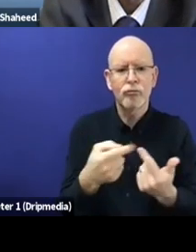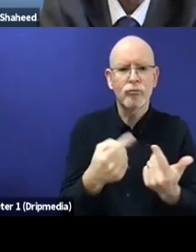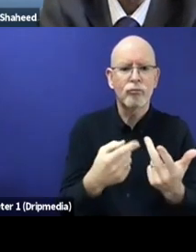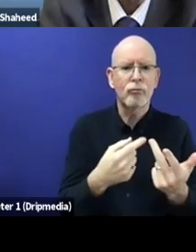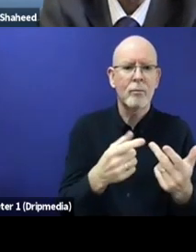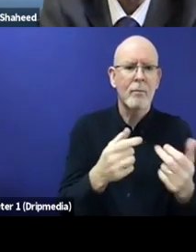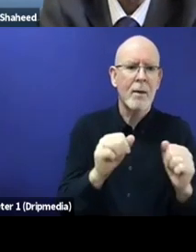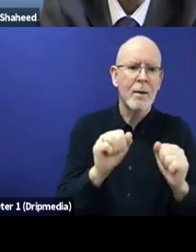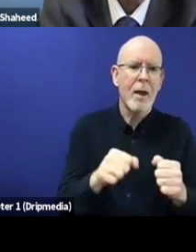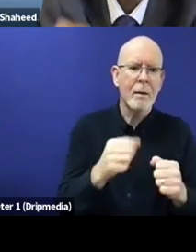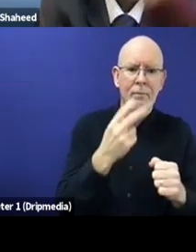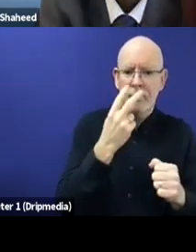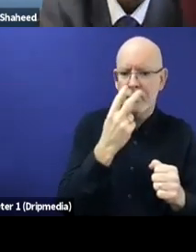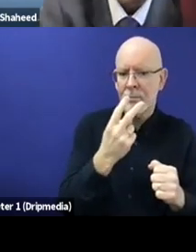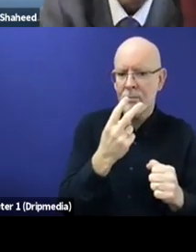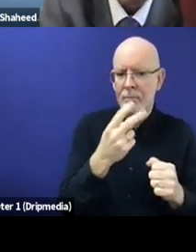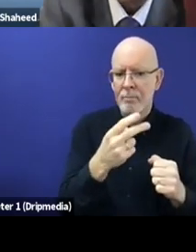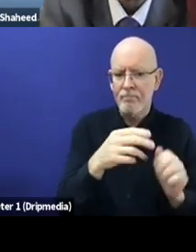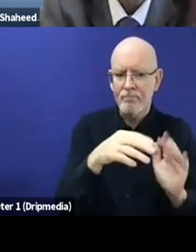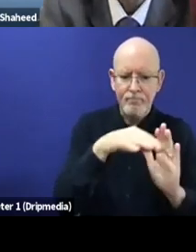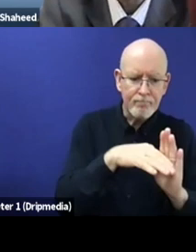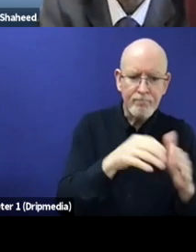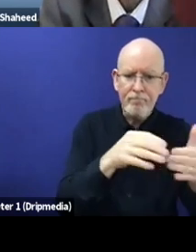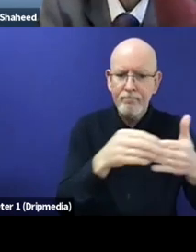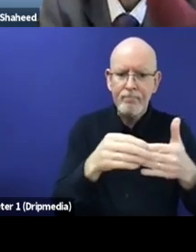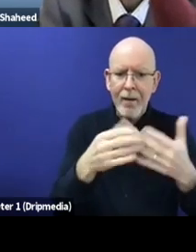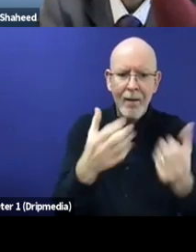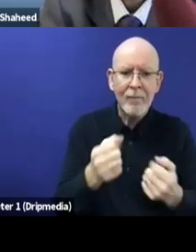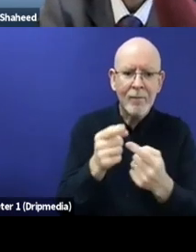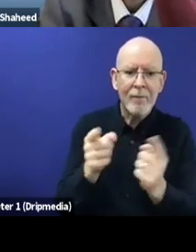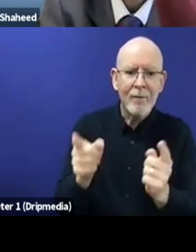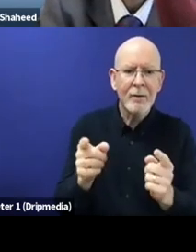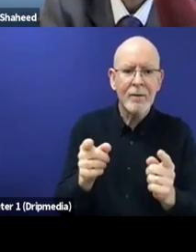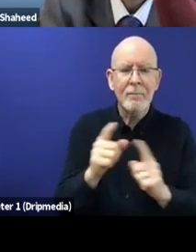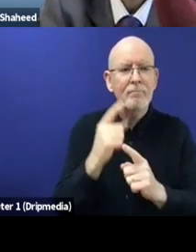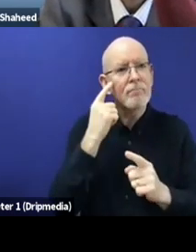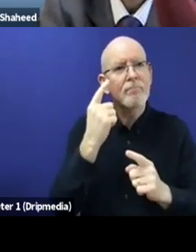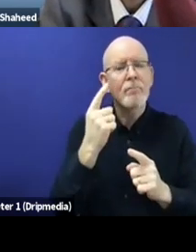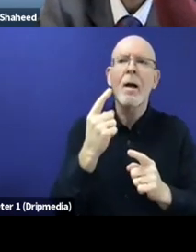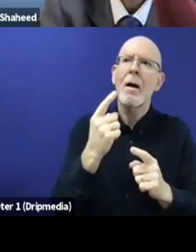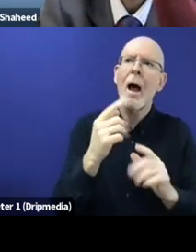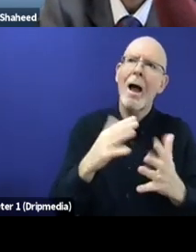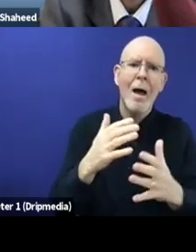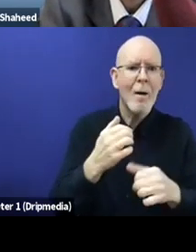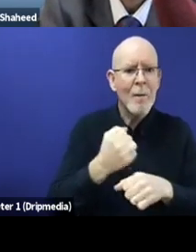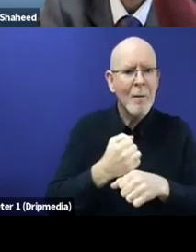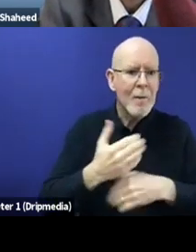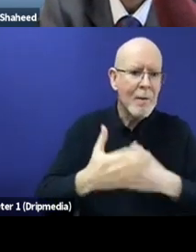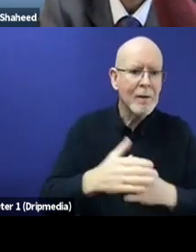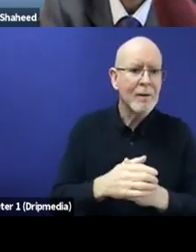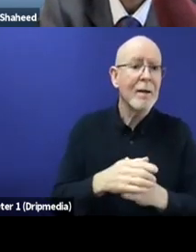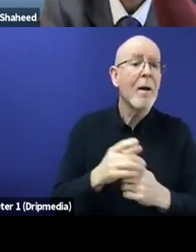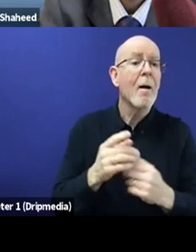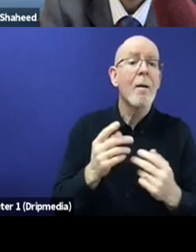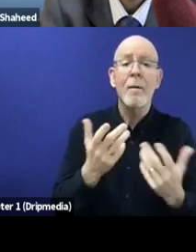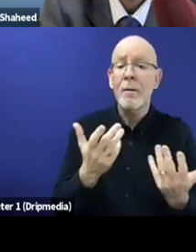the refugees rather than sort of coming up with a ready-made protection solution flown in from outside. I